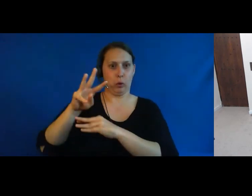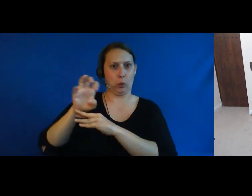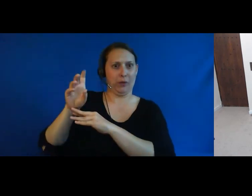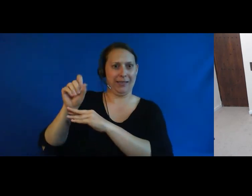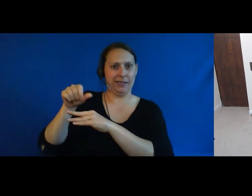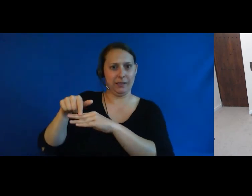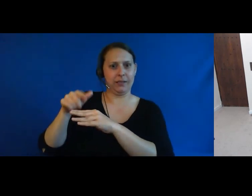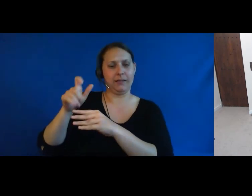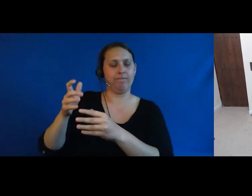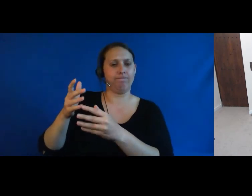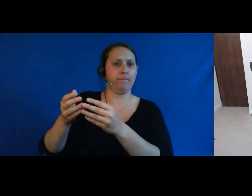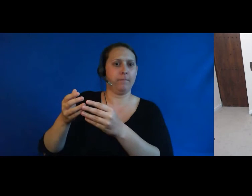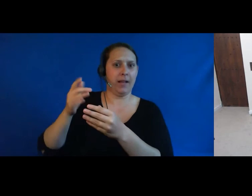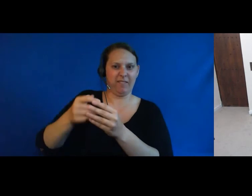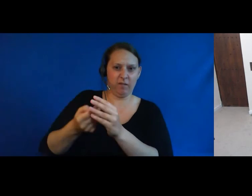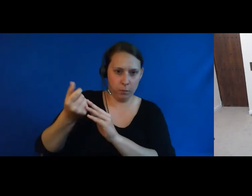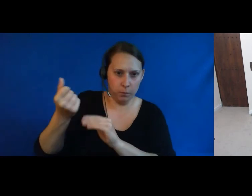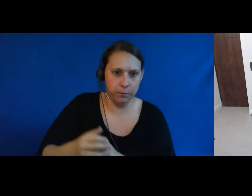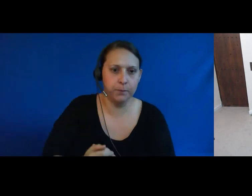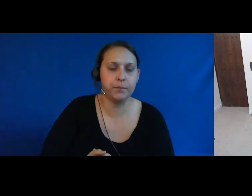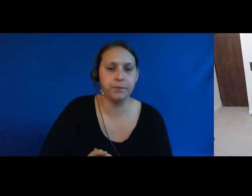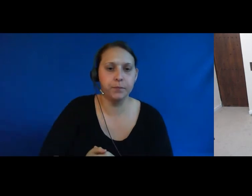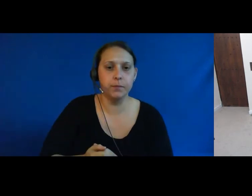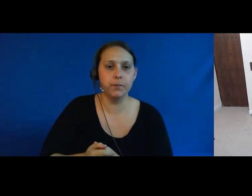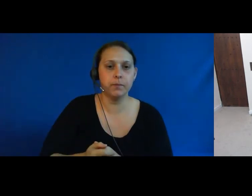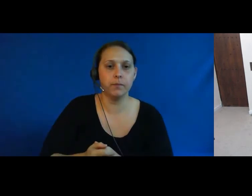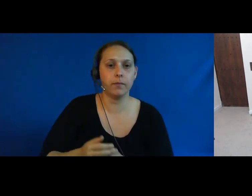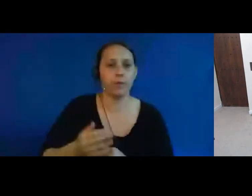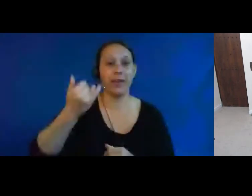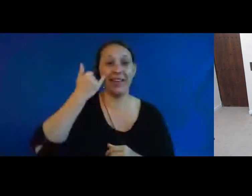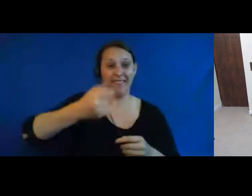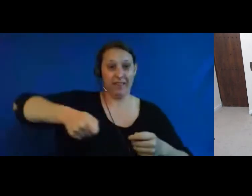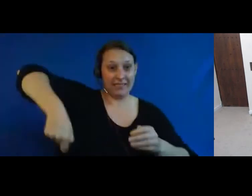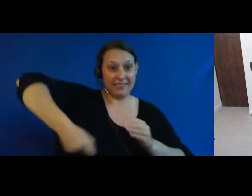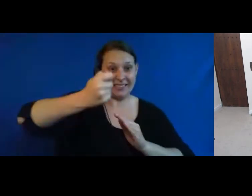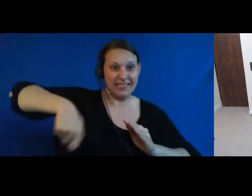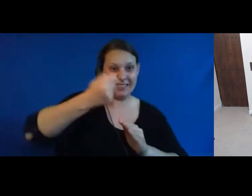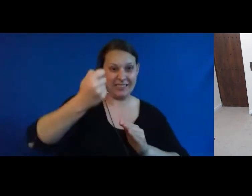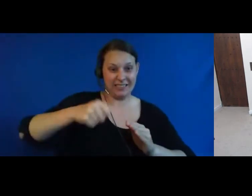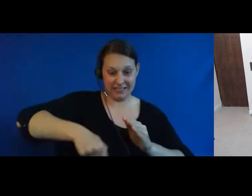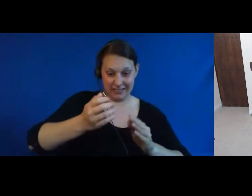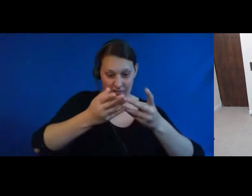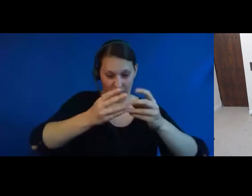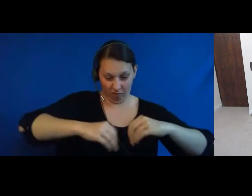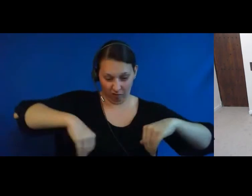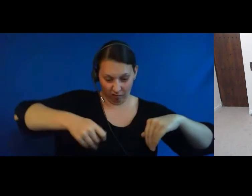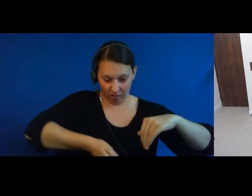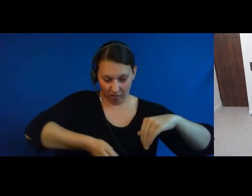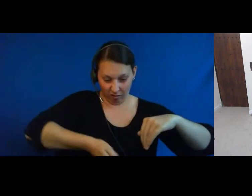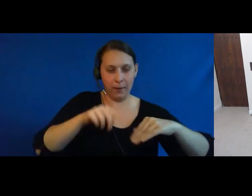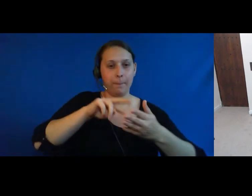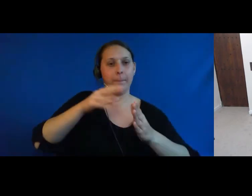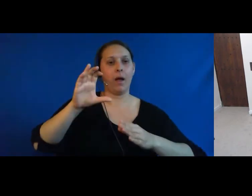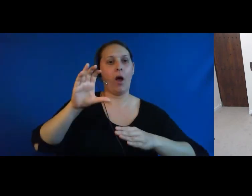Also, disturbing the soil and digging big holes just releases carbon as well. And we're a